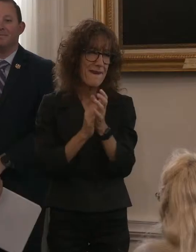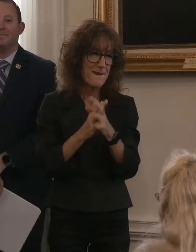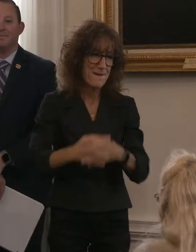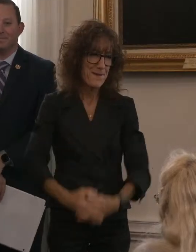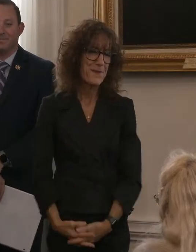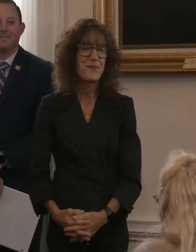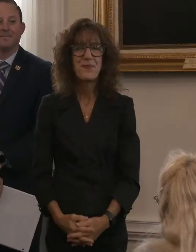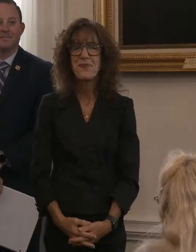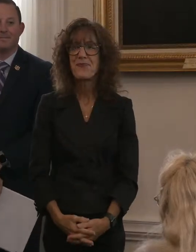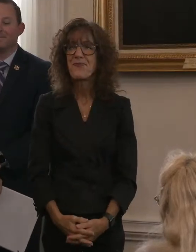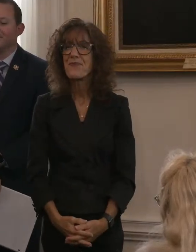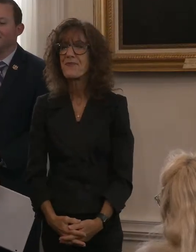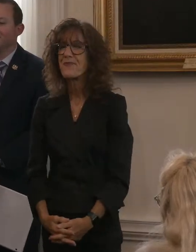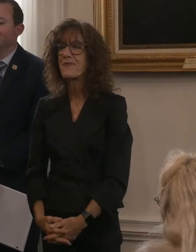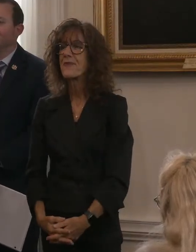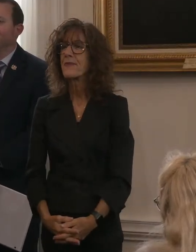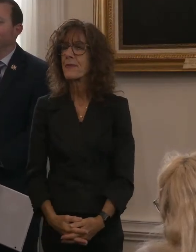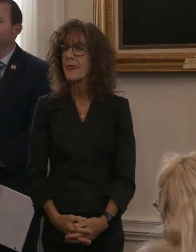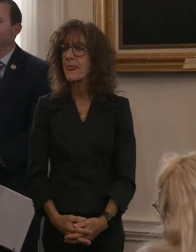Thank you.